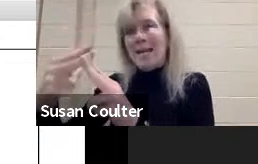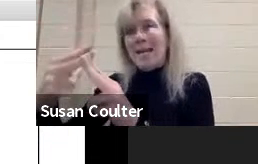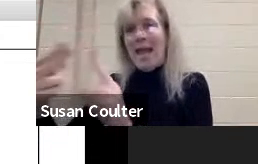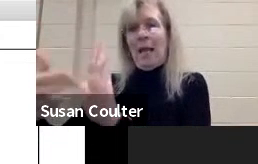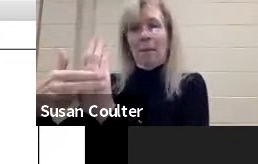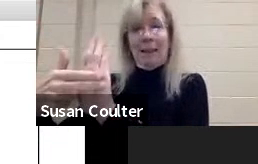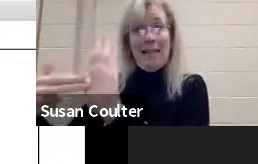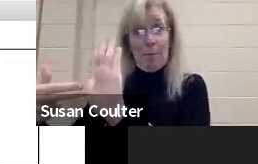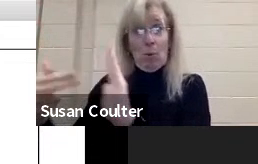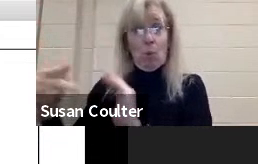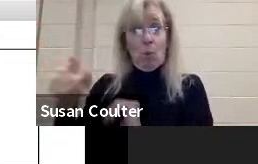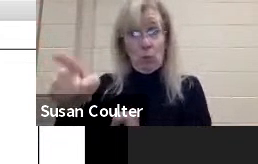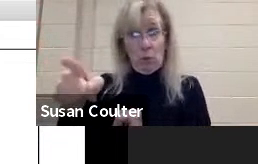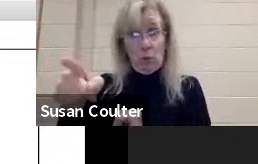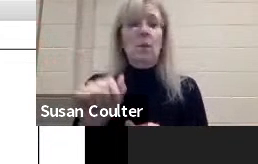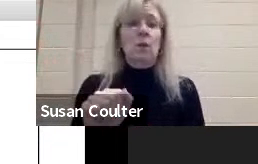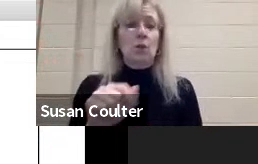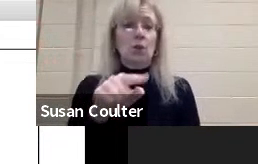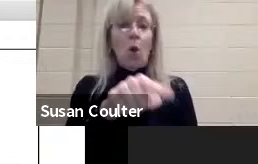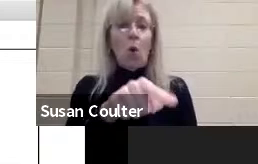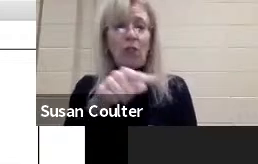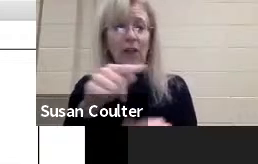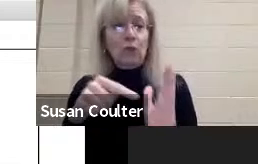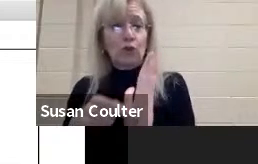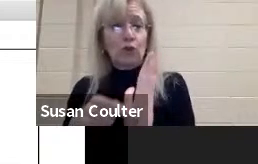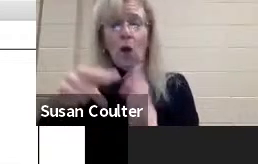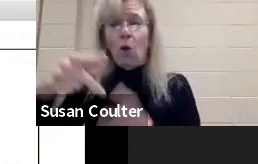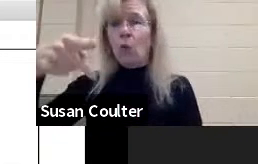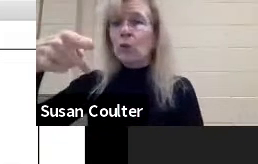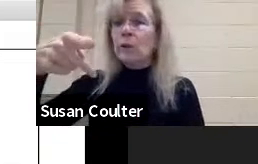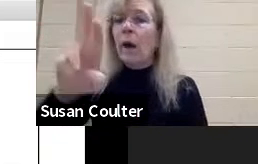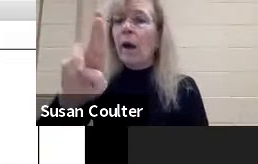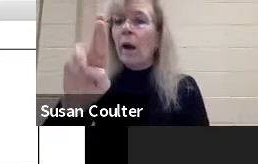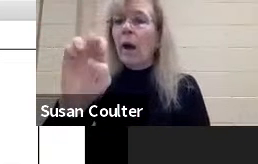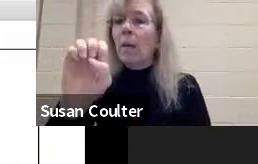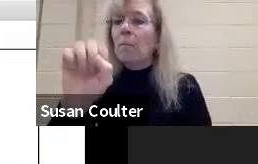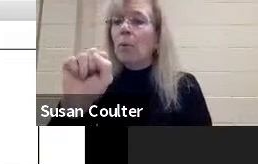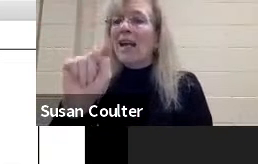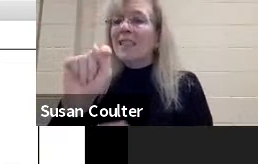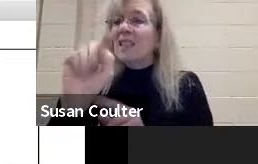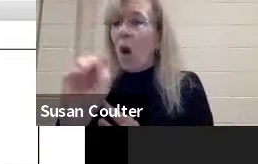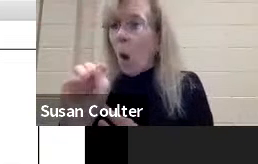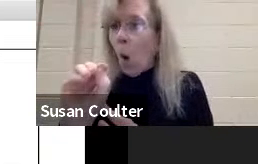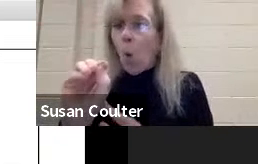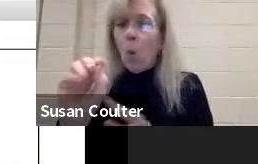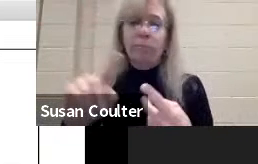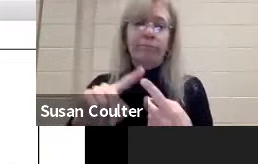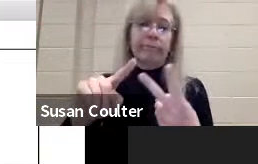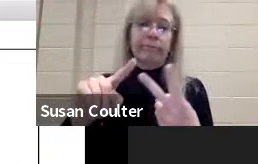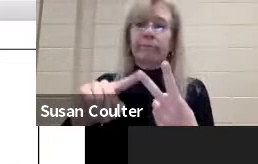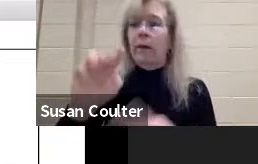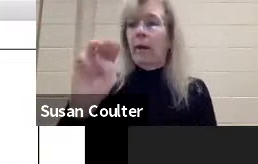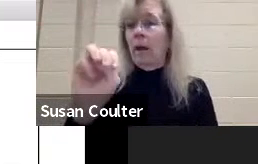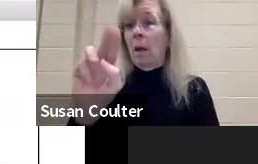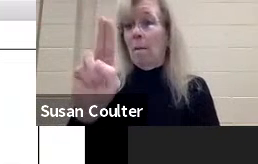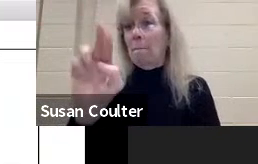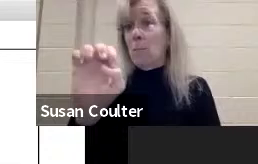their name labeled. So this shows Presto,